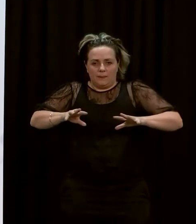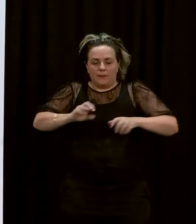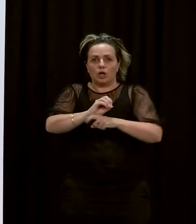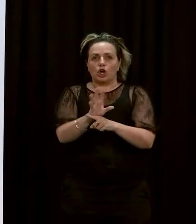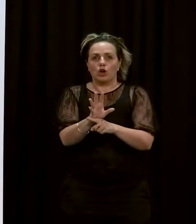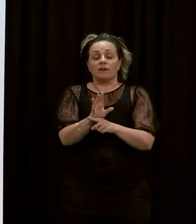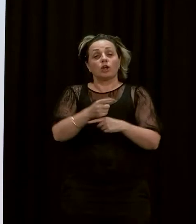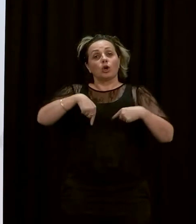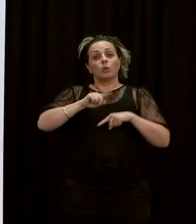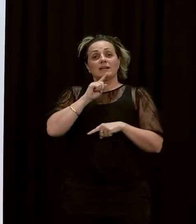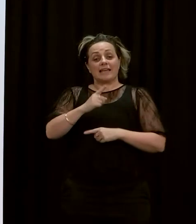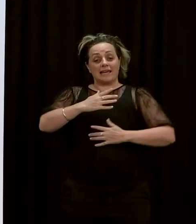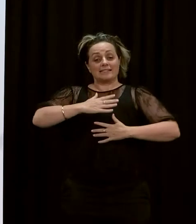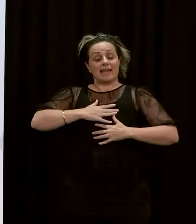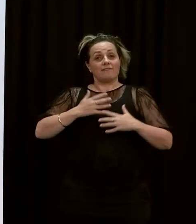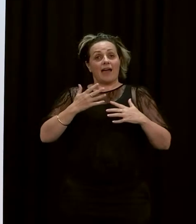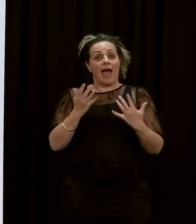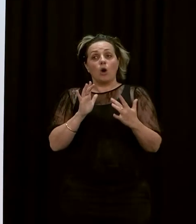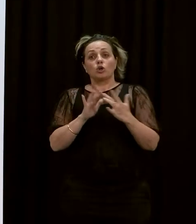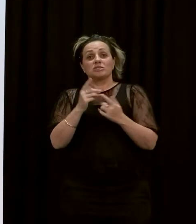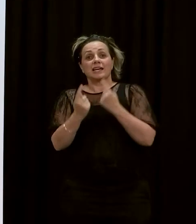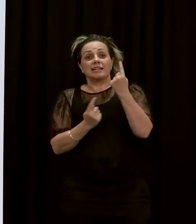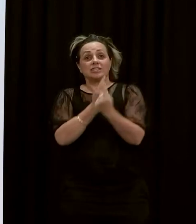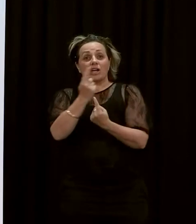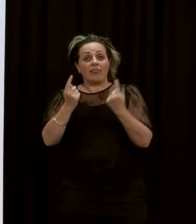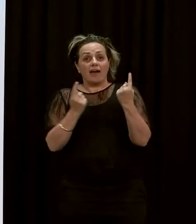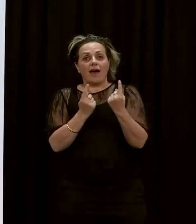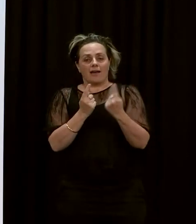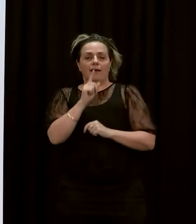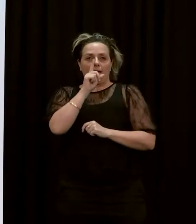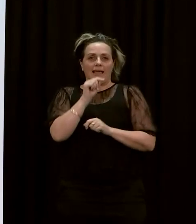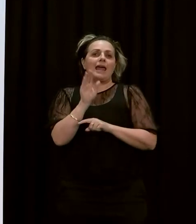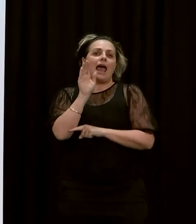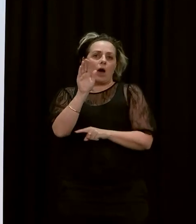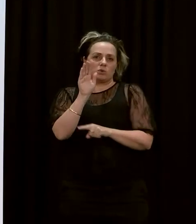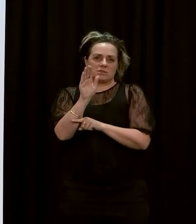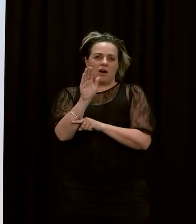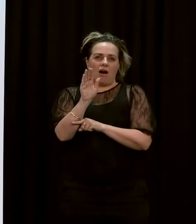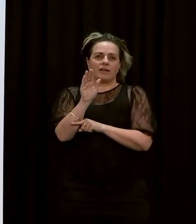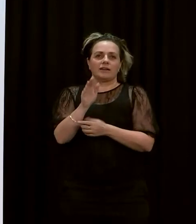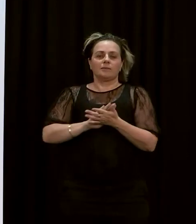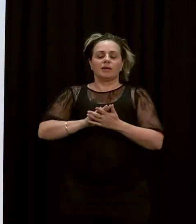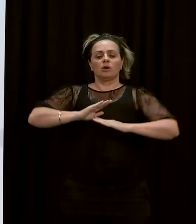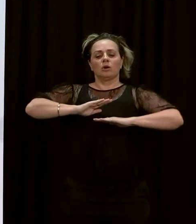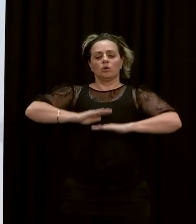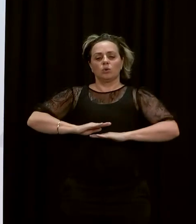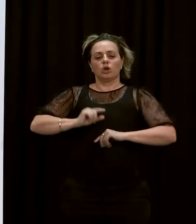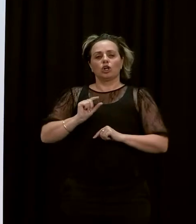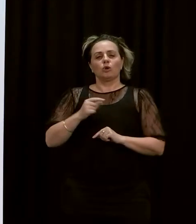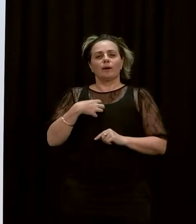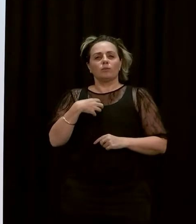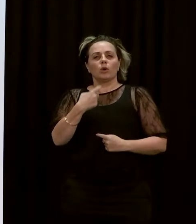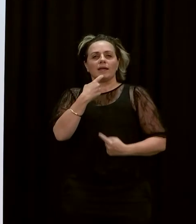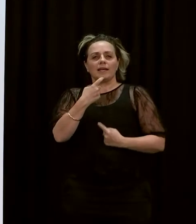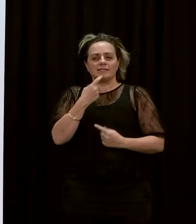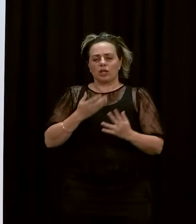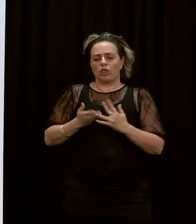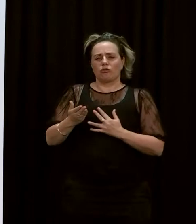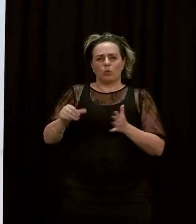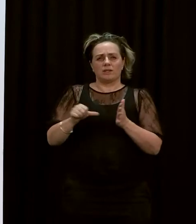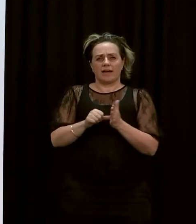way that you can have social contact to help you continue with what are pretty tough restrictions. But that means we're asking